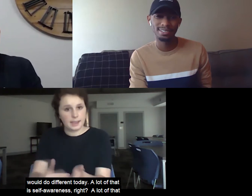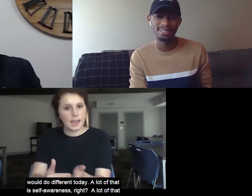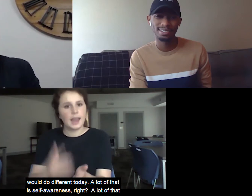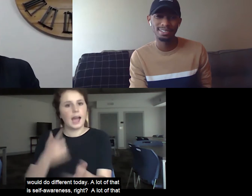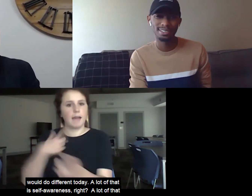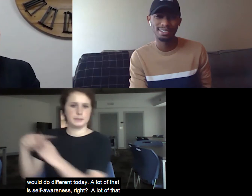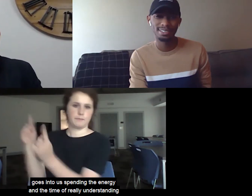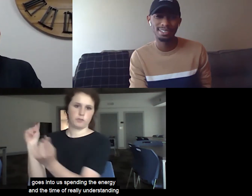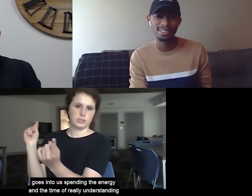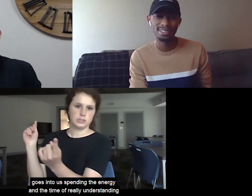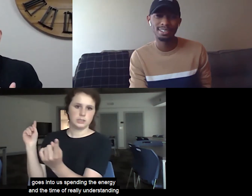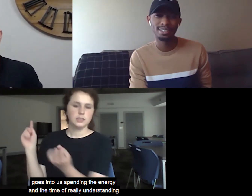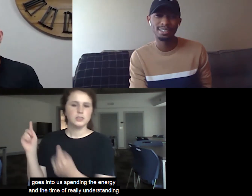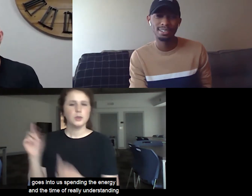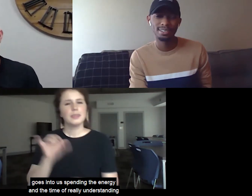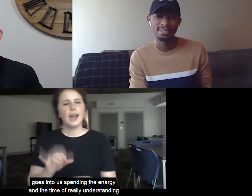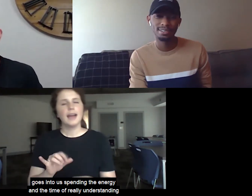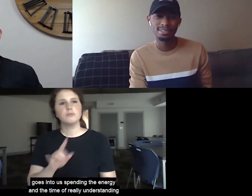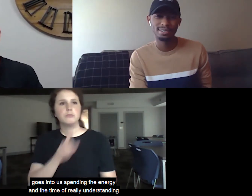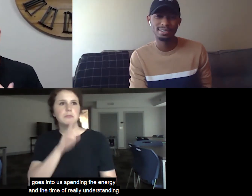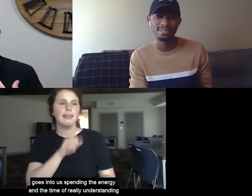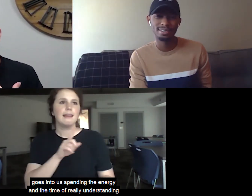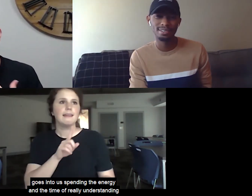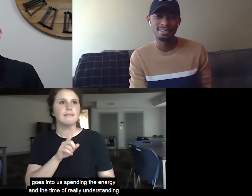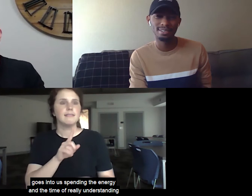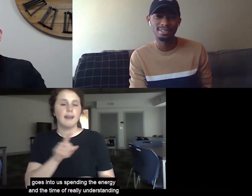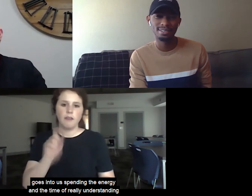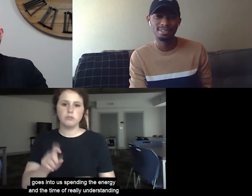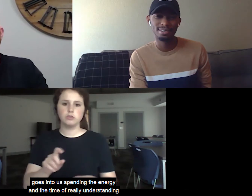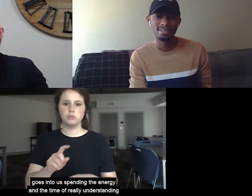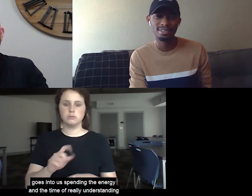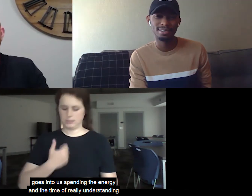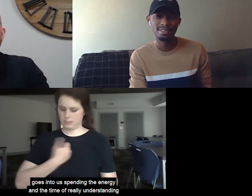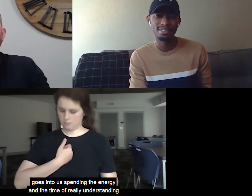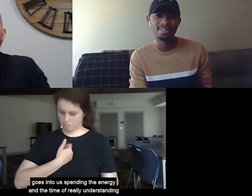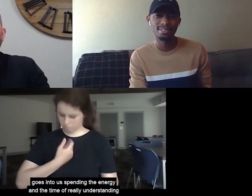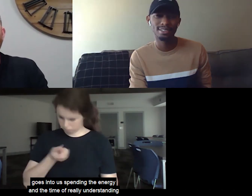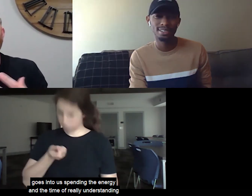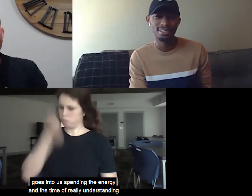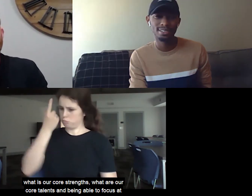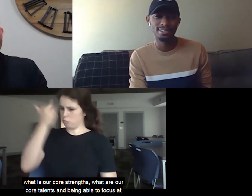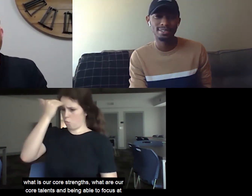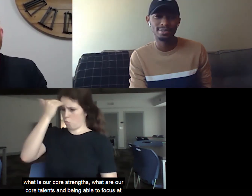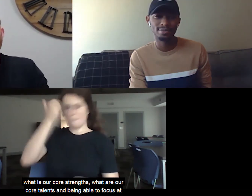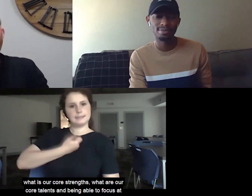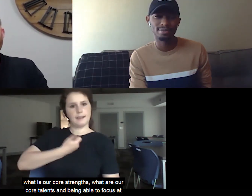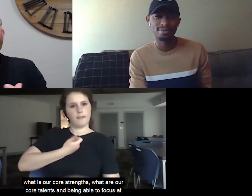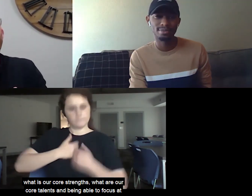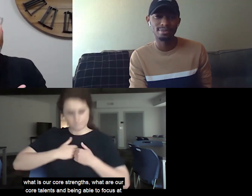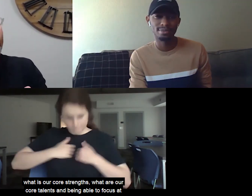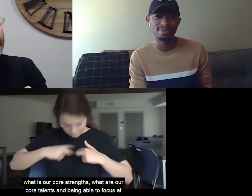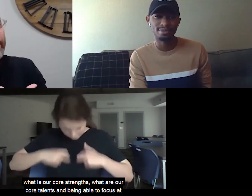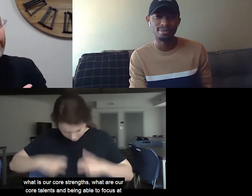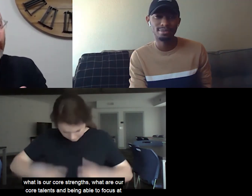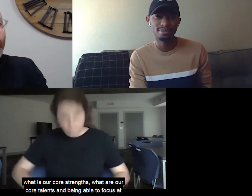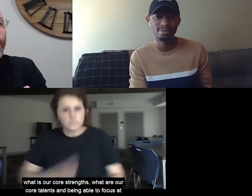is self-awareness, right? A lot of that goes into us spending the energy and the time of really understanding